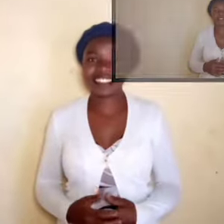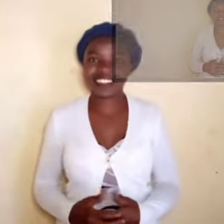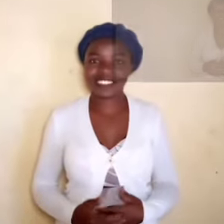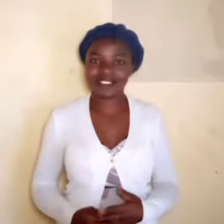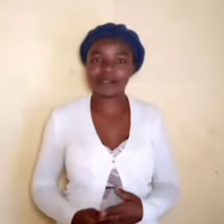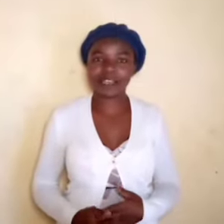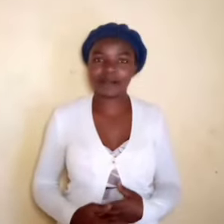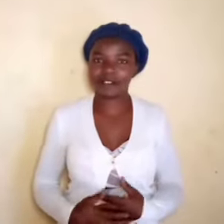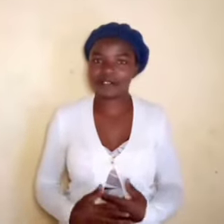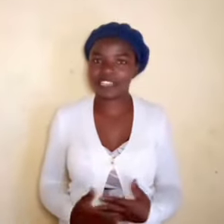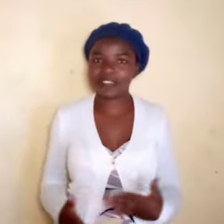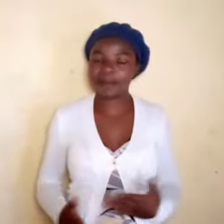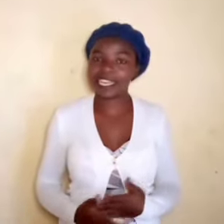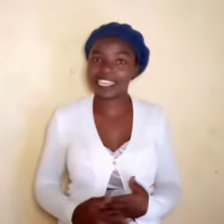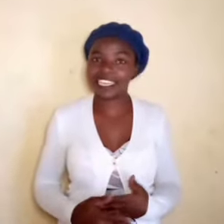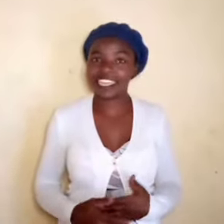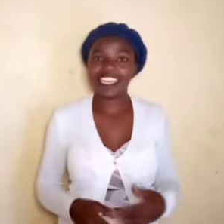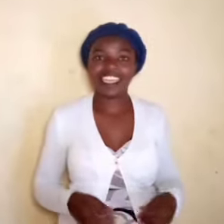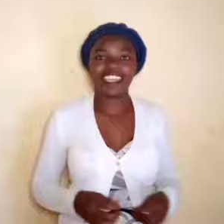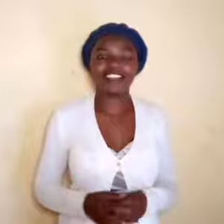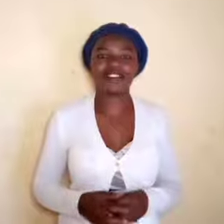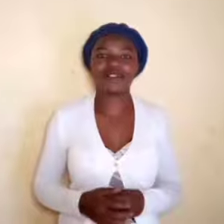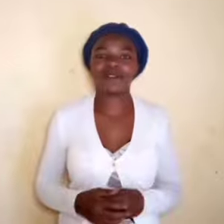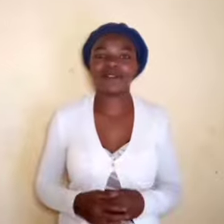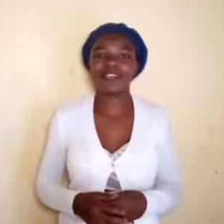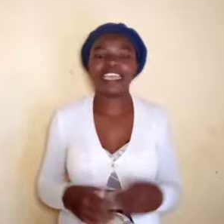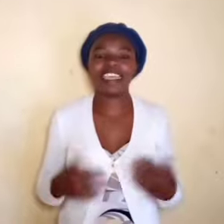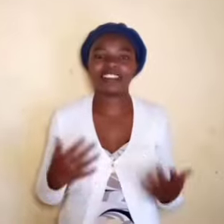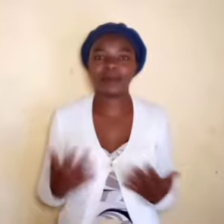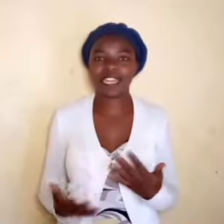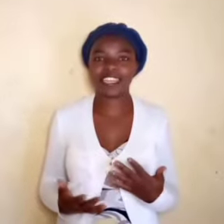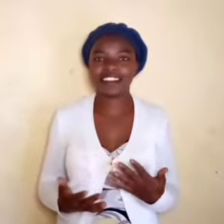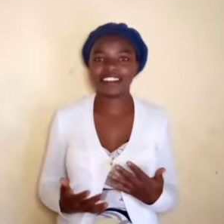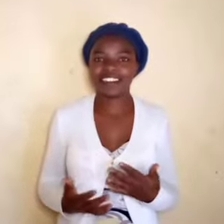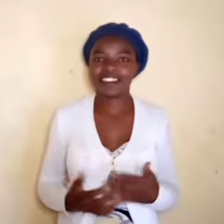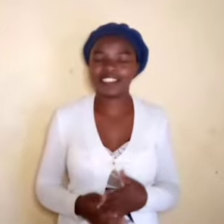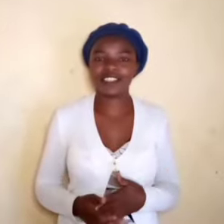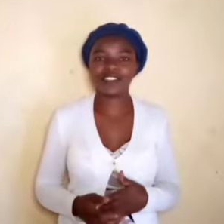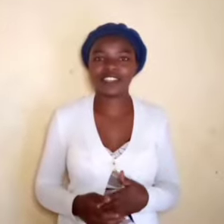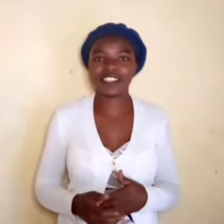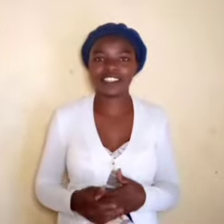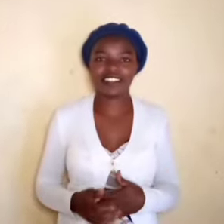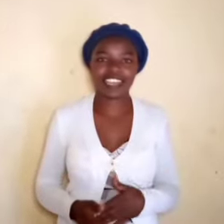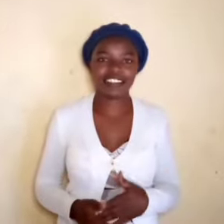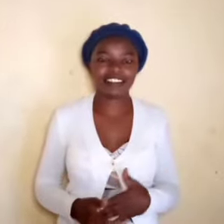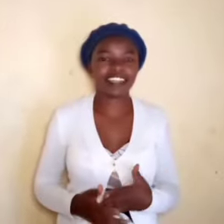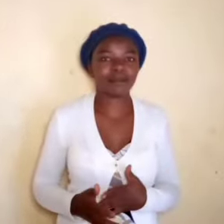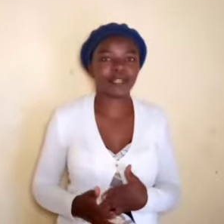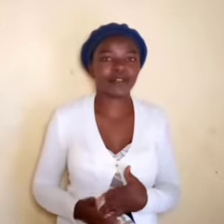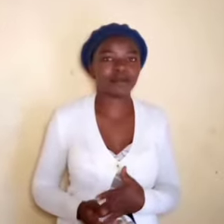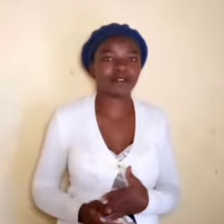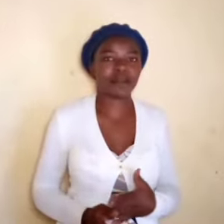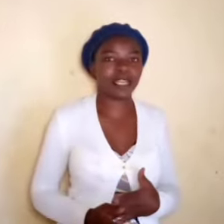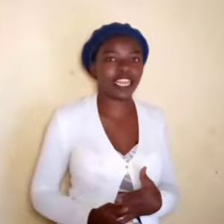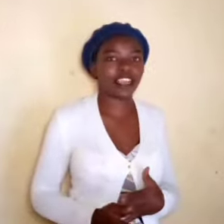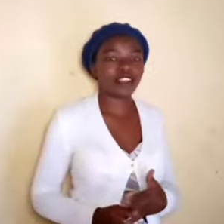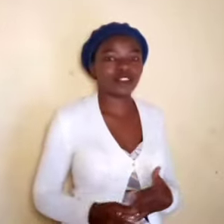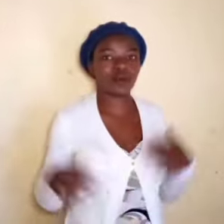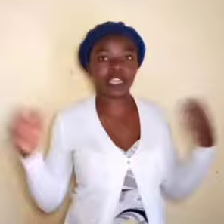as to why we use fingerspelling is to explain regional signs that may not be familiar. So we come